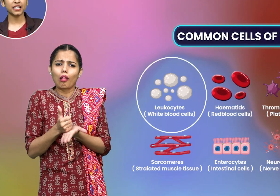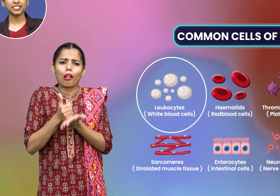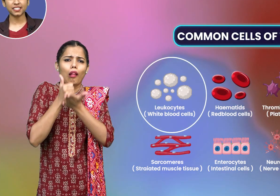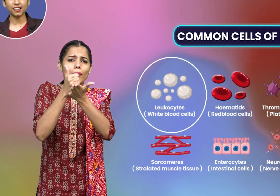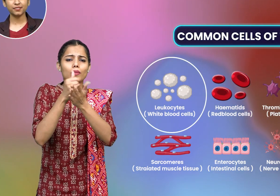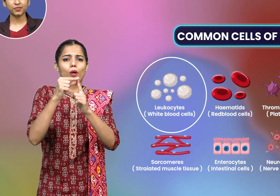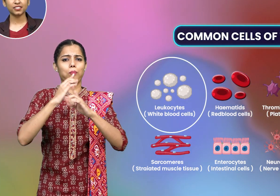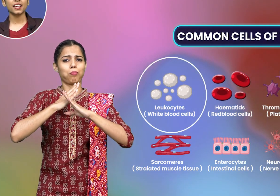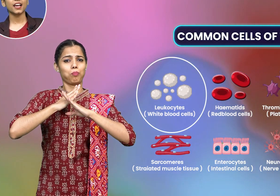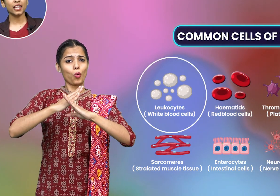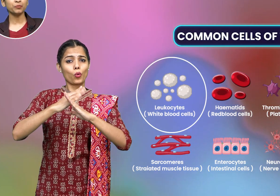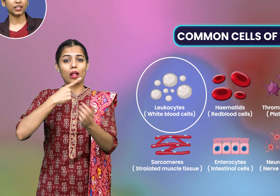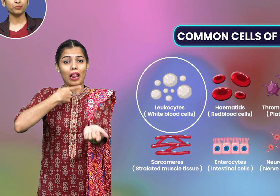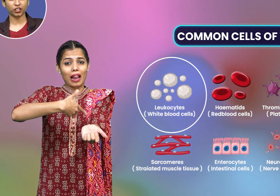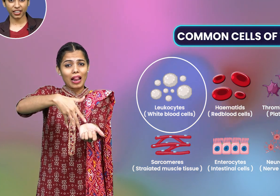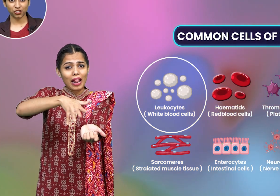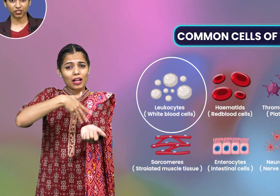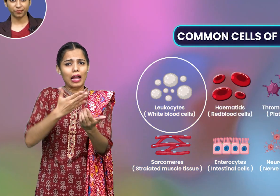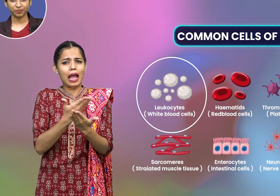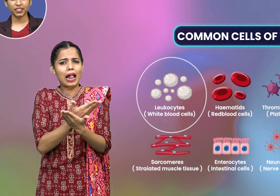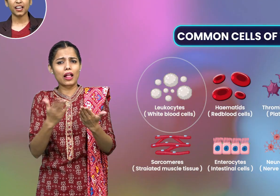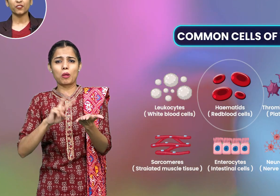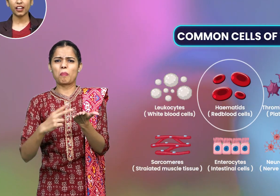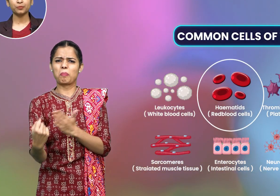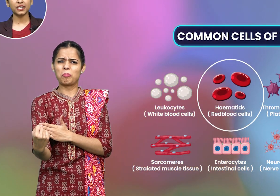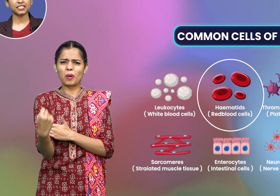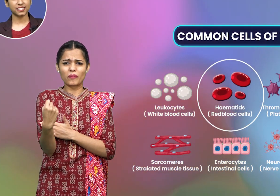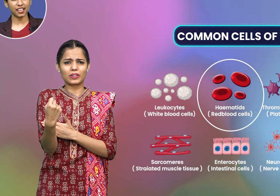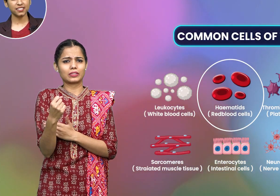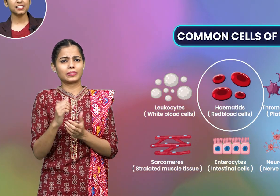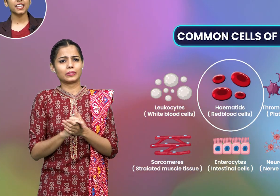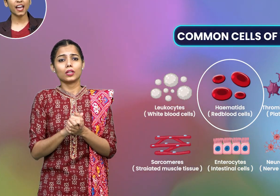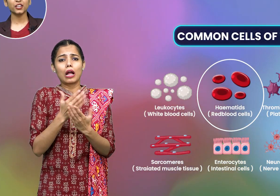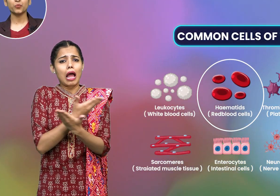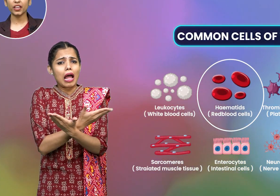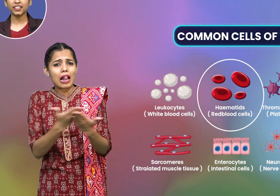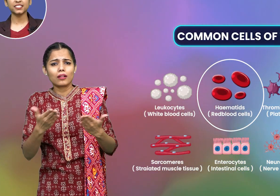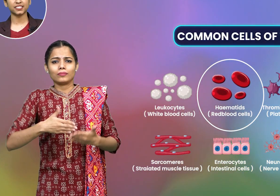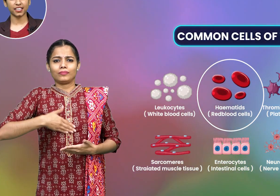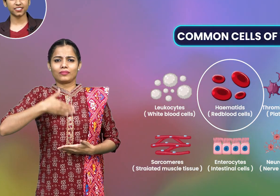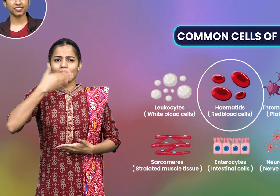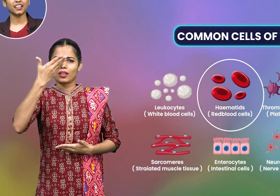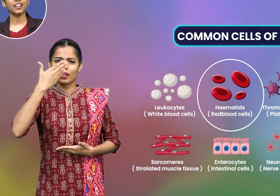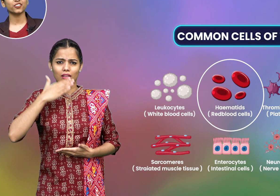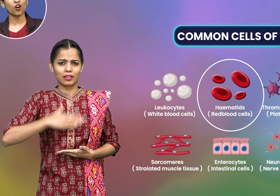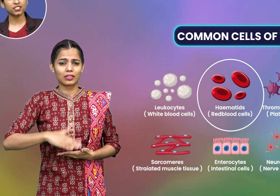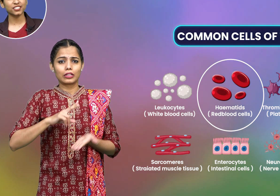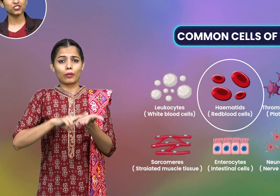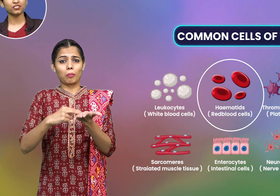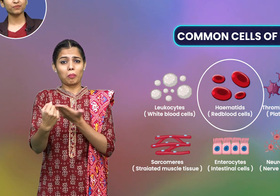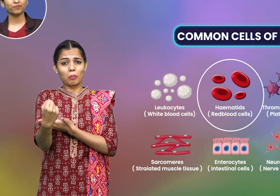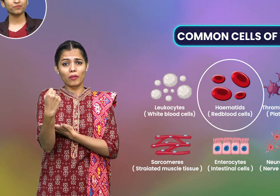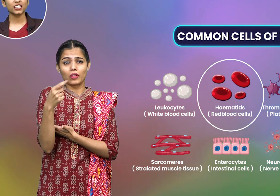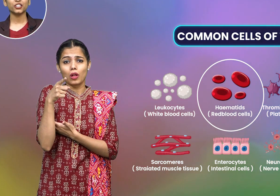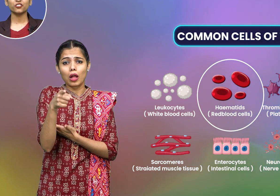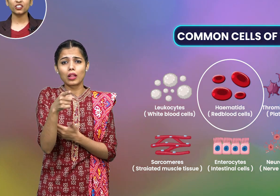White blood cells help in protection. Red blood cells carry various things like